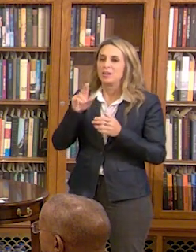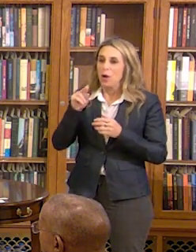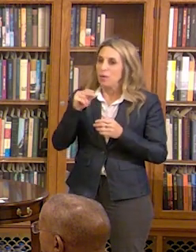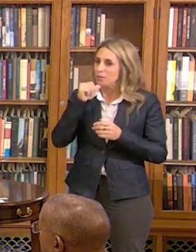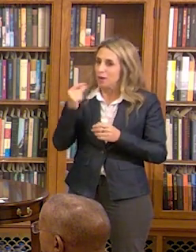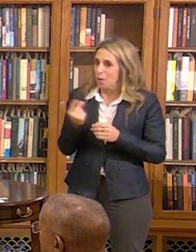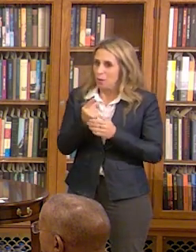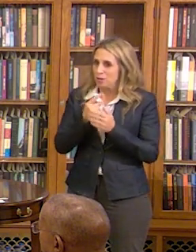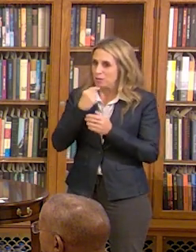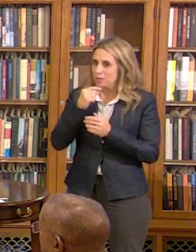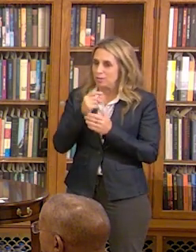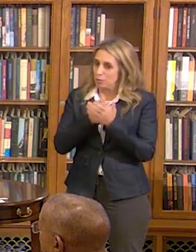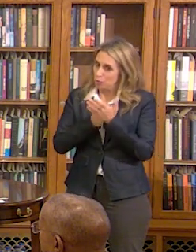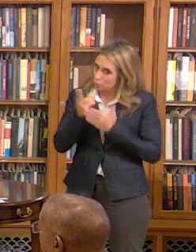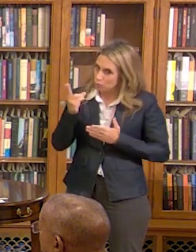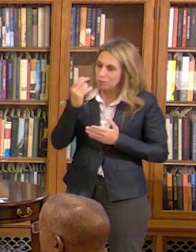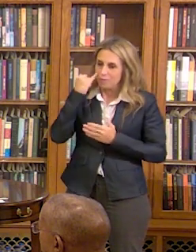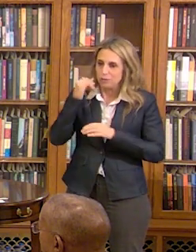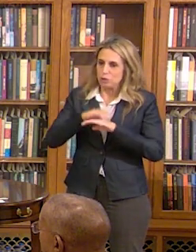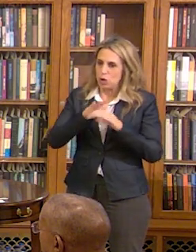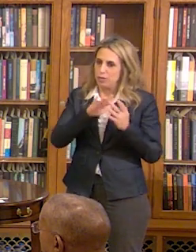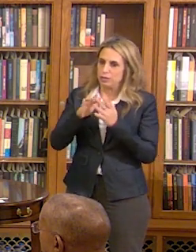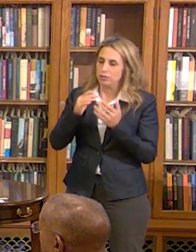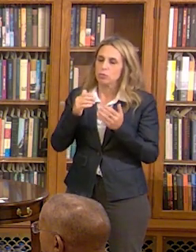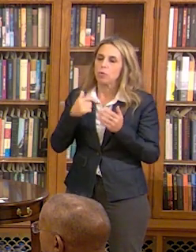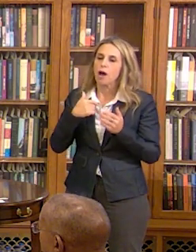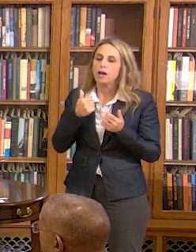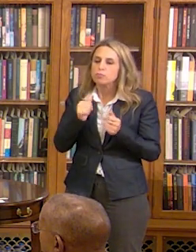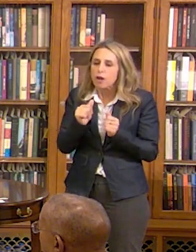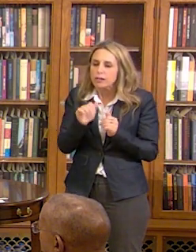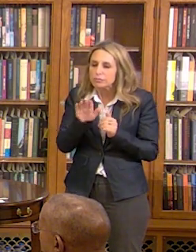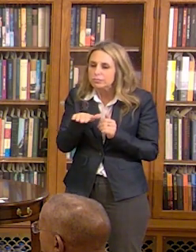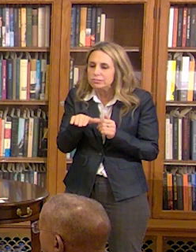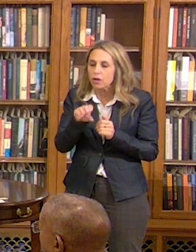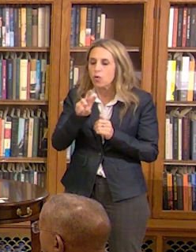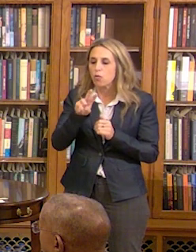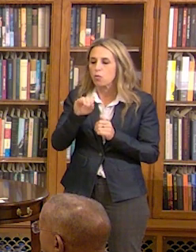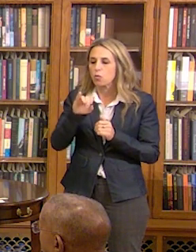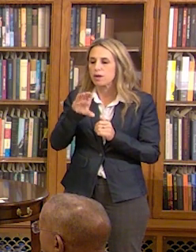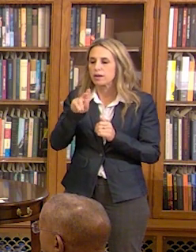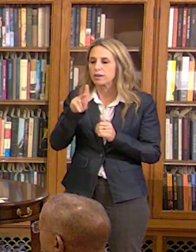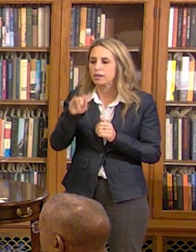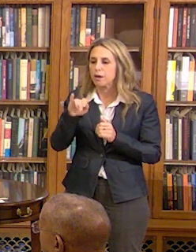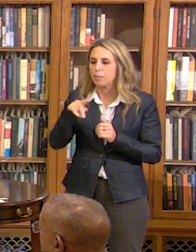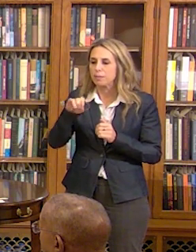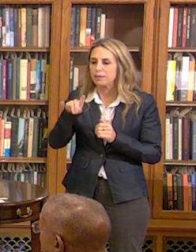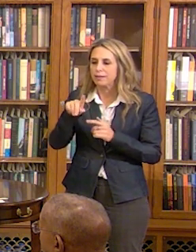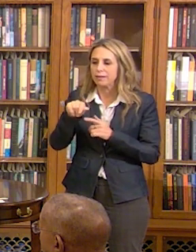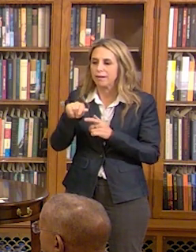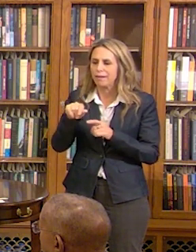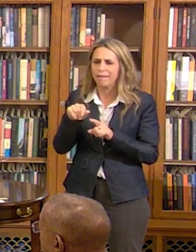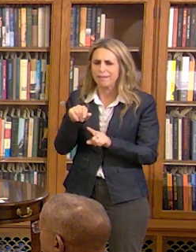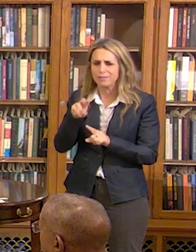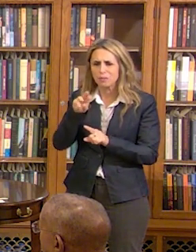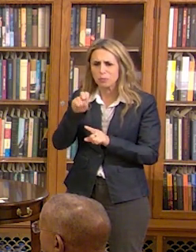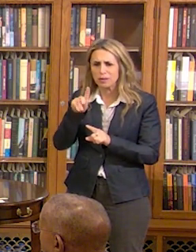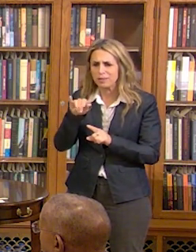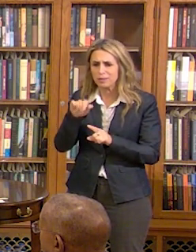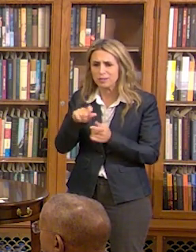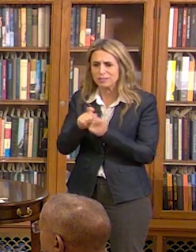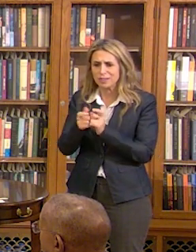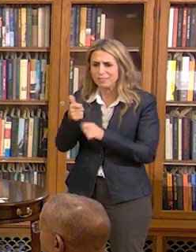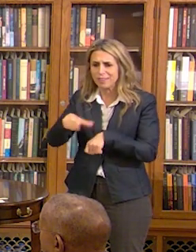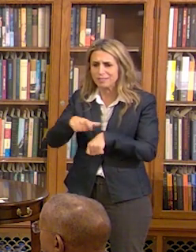not necessarily true and so I steer them away from things really like Wikipedia because it's a Wiki so you can change it at any time you feel